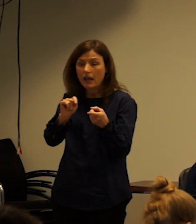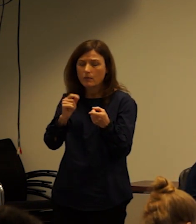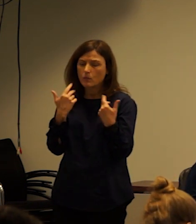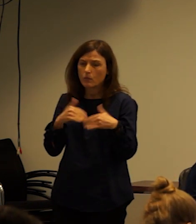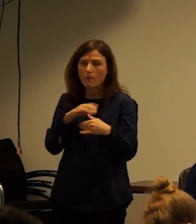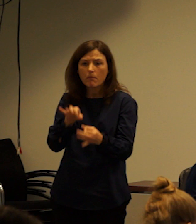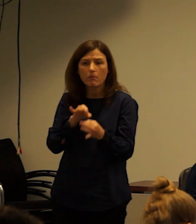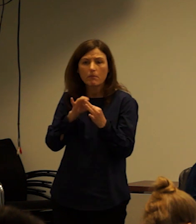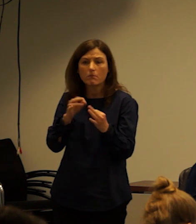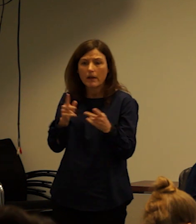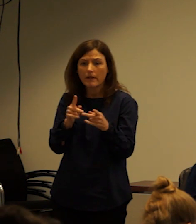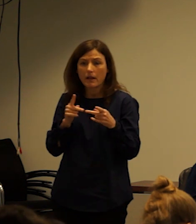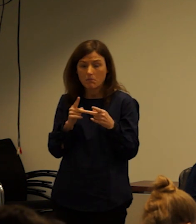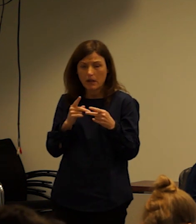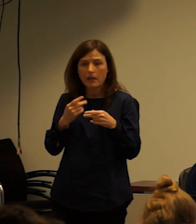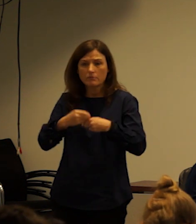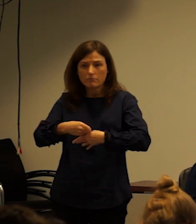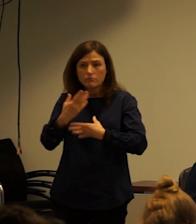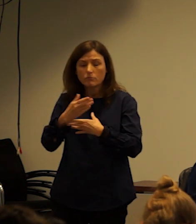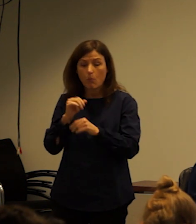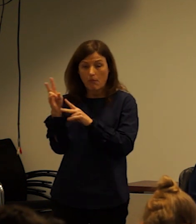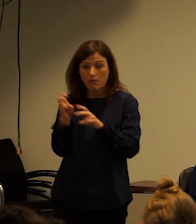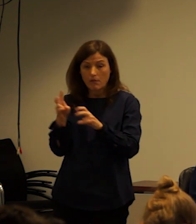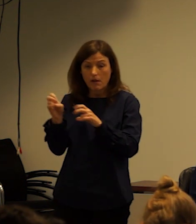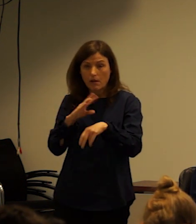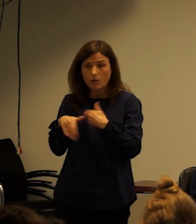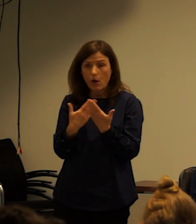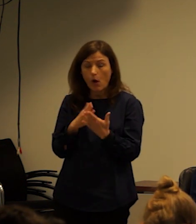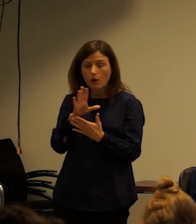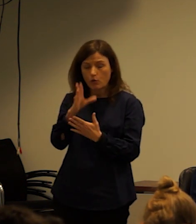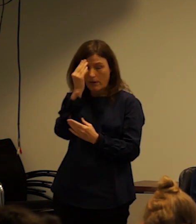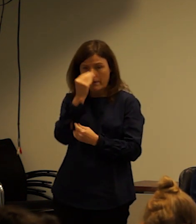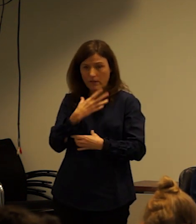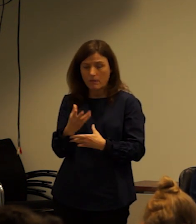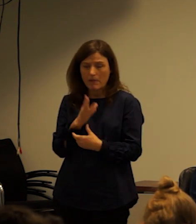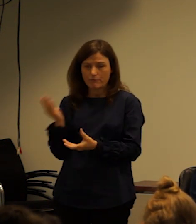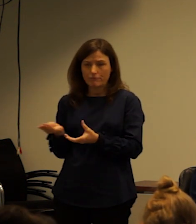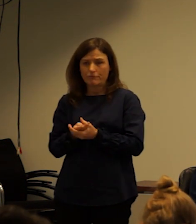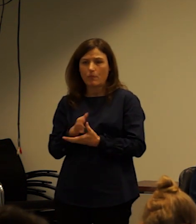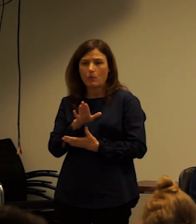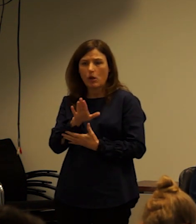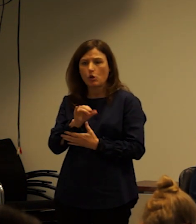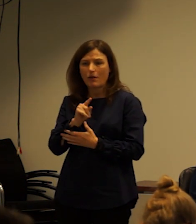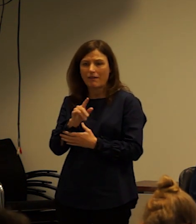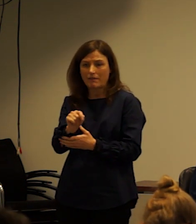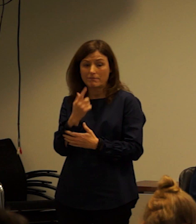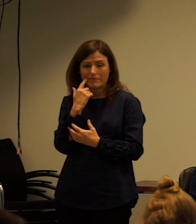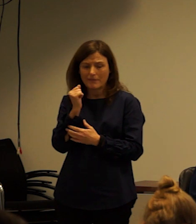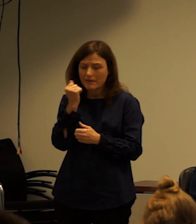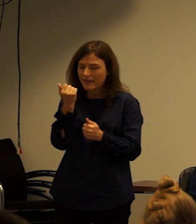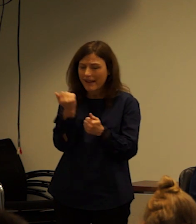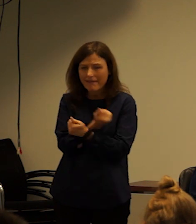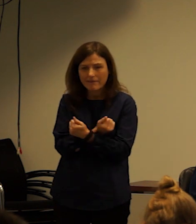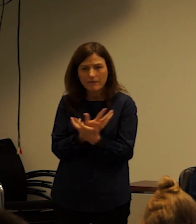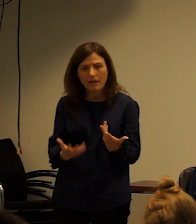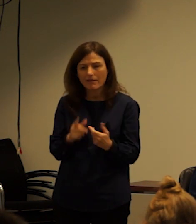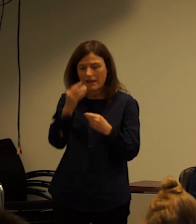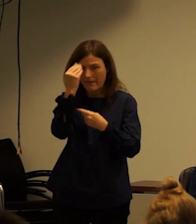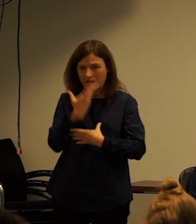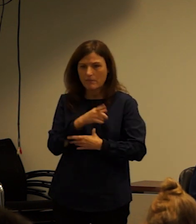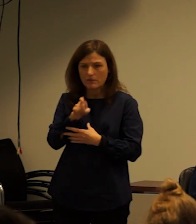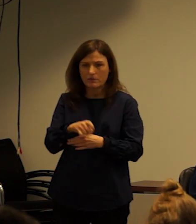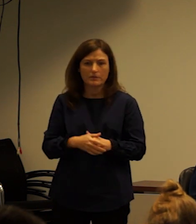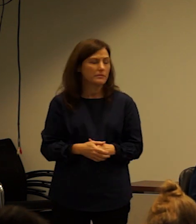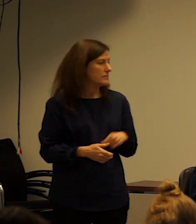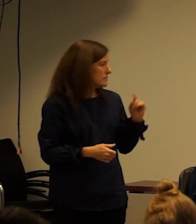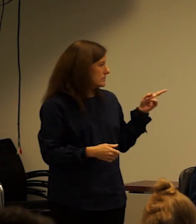go. And you download it, put all your information in, and then stick it in your kit. Right. Because that's every bit of information you need. Mm-hmm. Thank